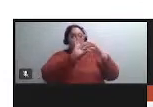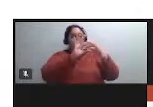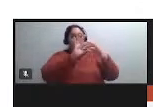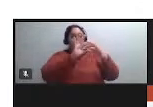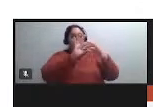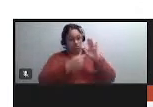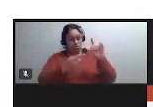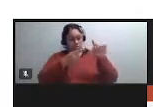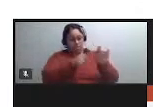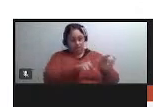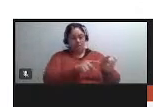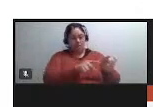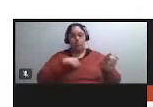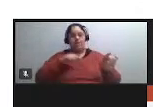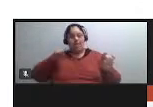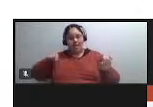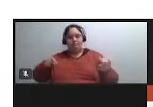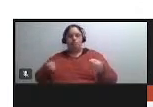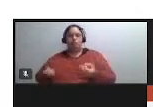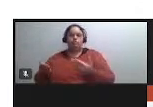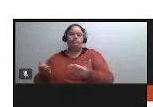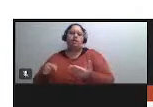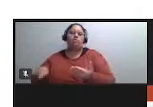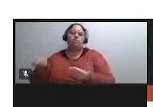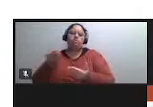policy, we then had to